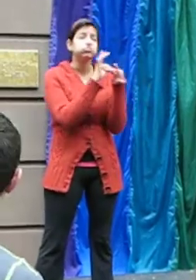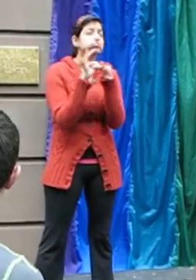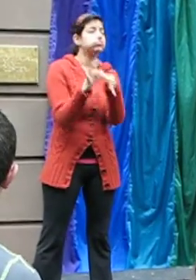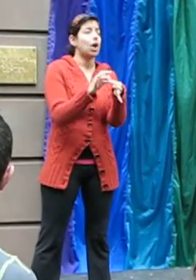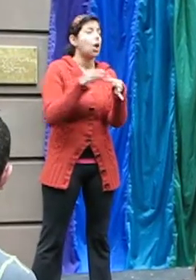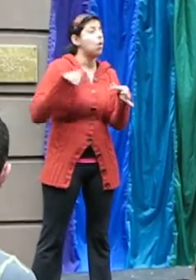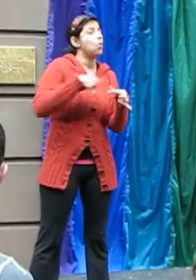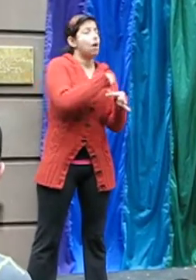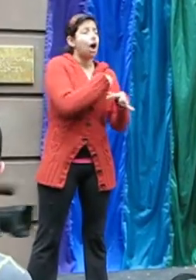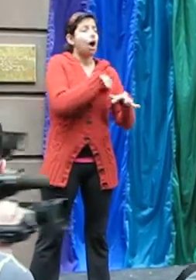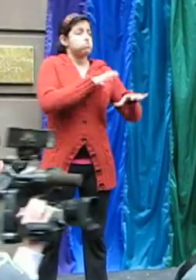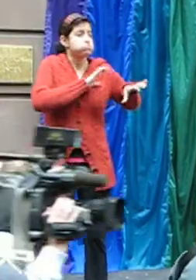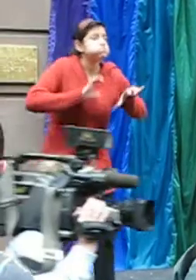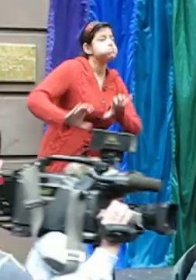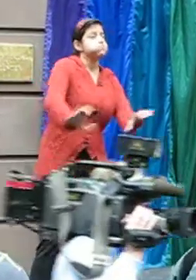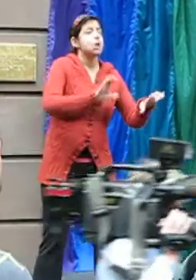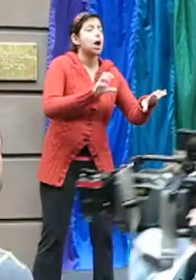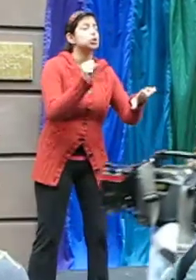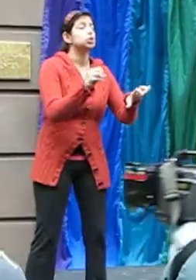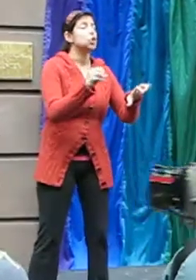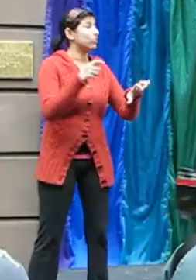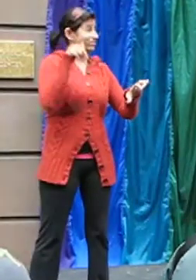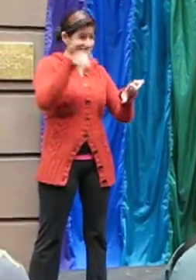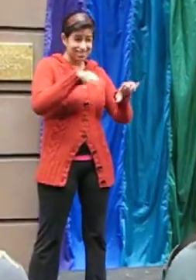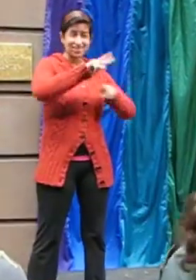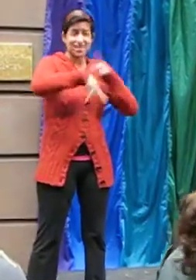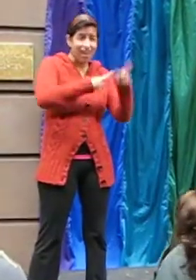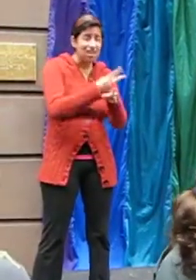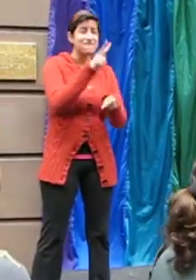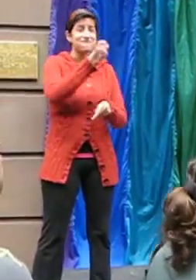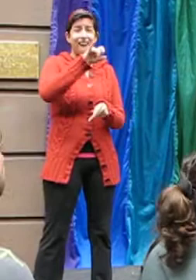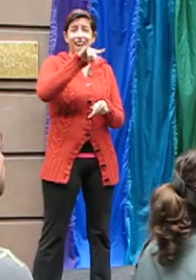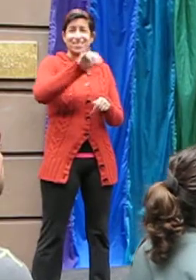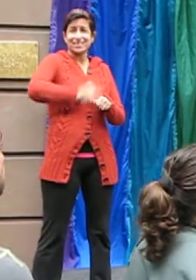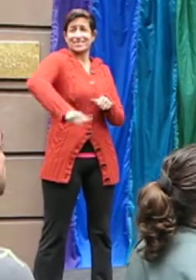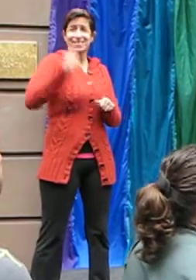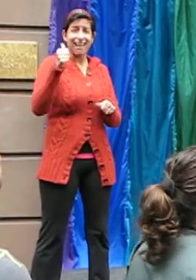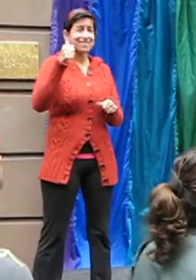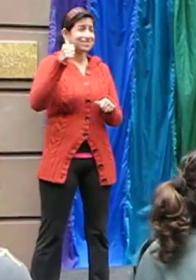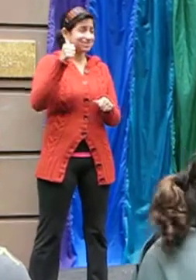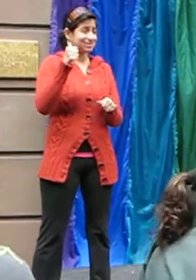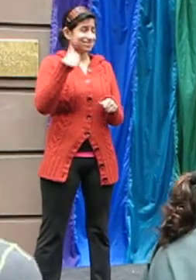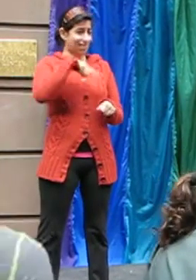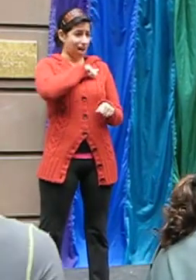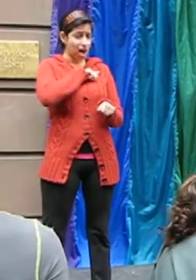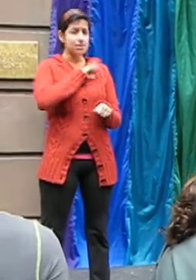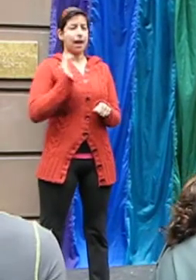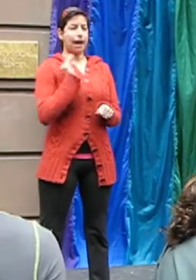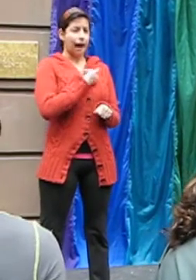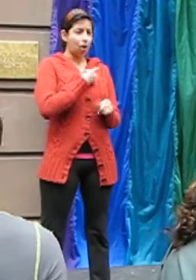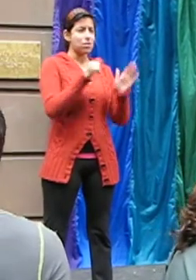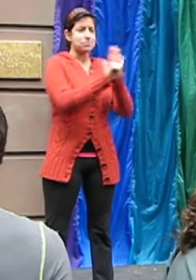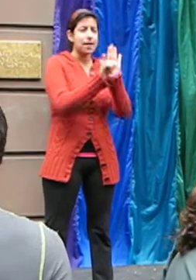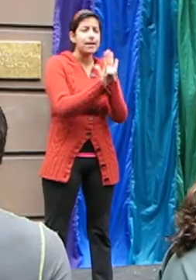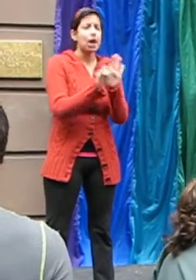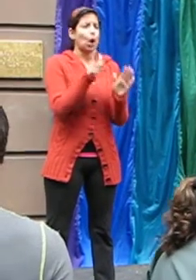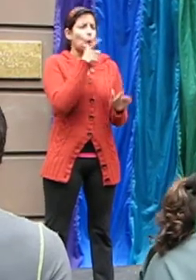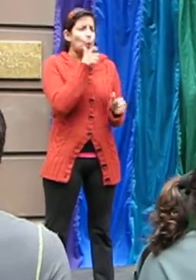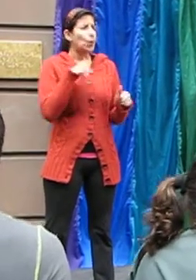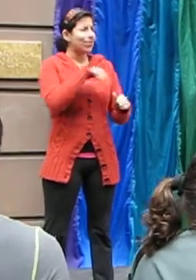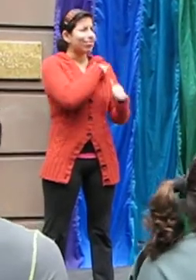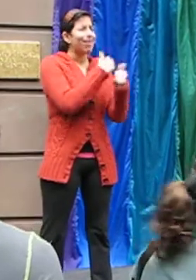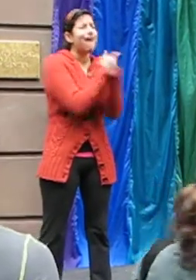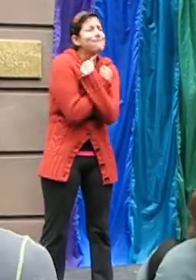so that this violence and the culture that creates this violence against us because of who we are and who we love doesn't